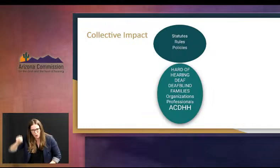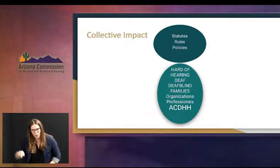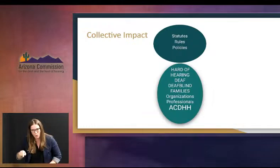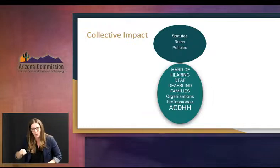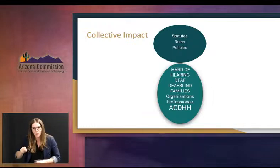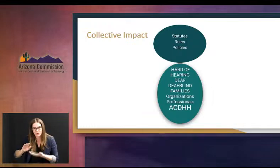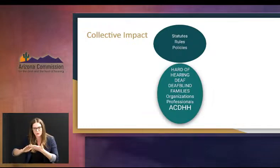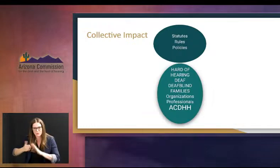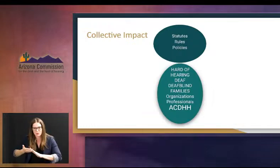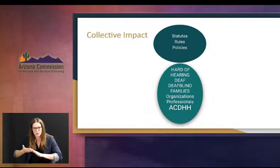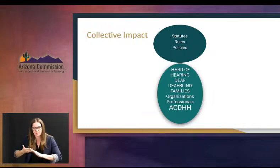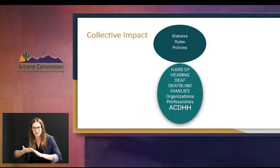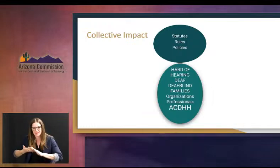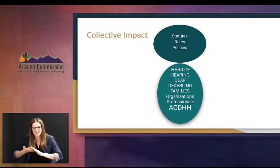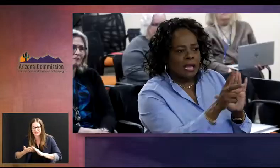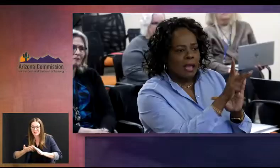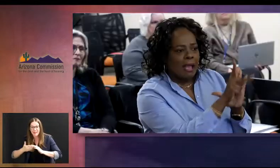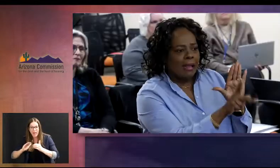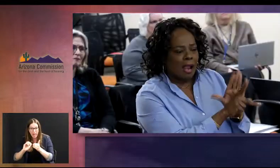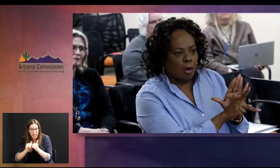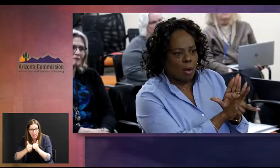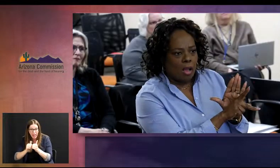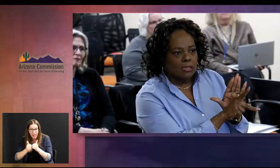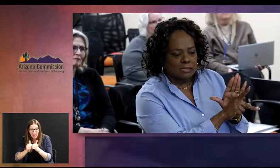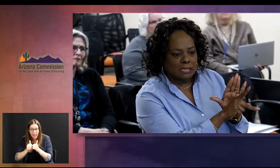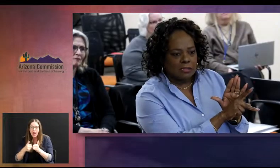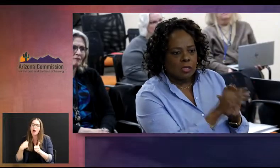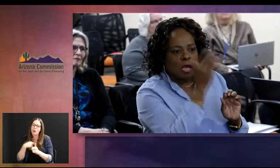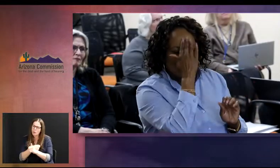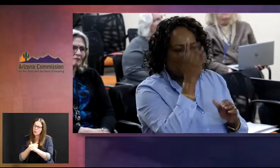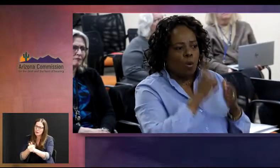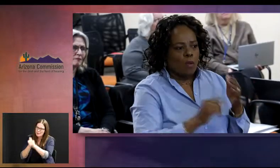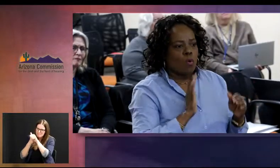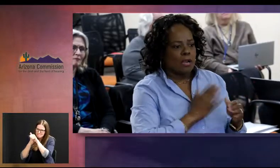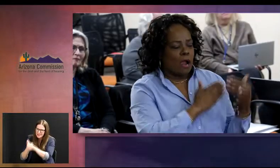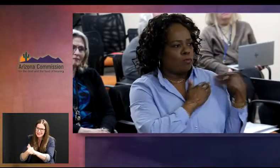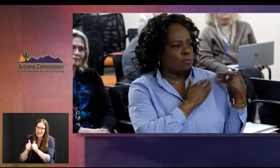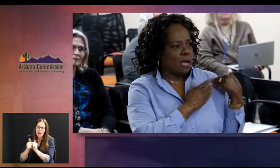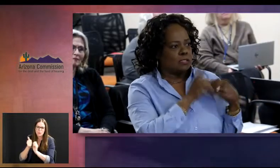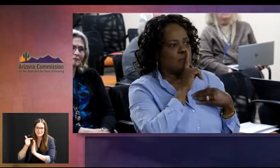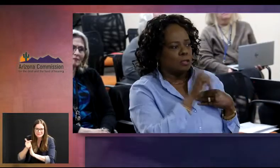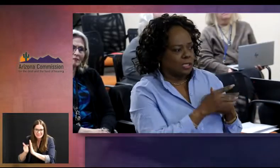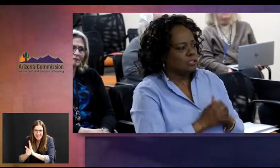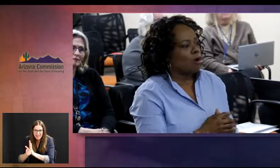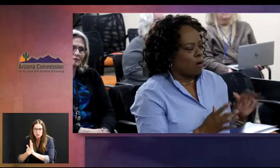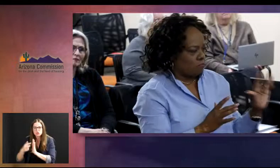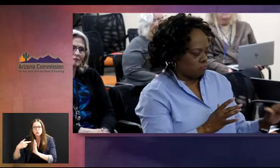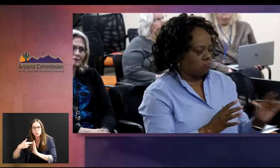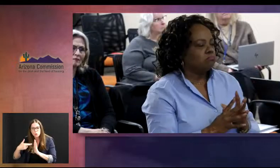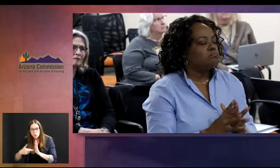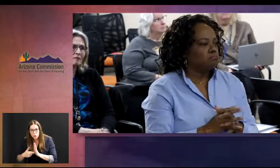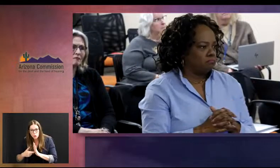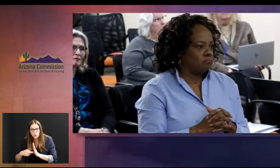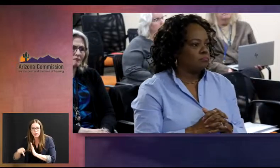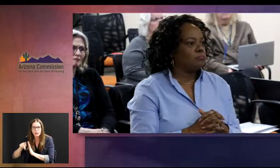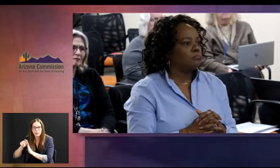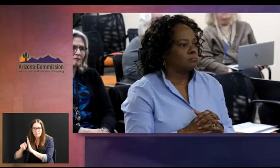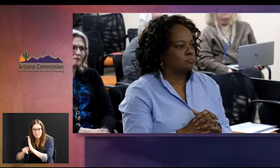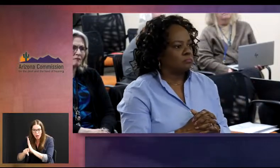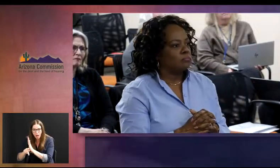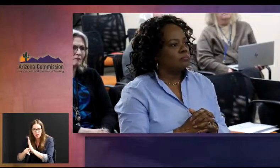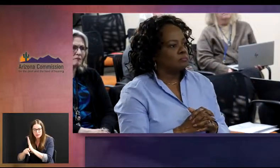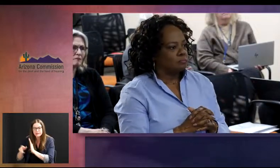We do that by complying with statutes, rules, and policies, and knowing what our responsibilities